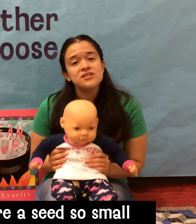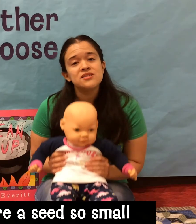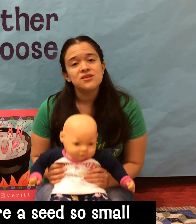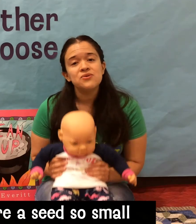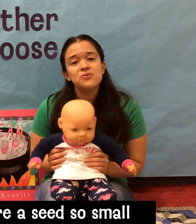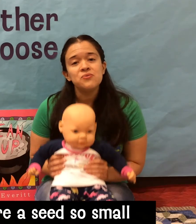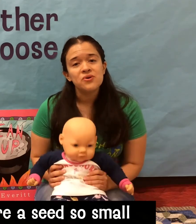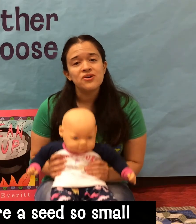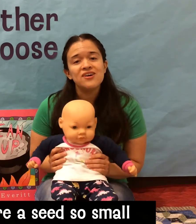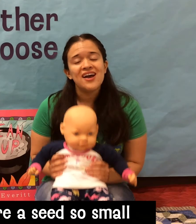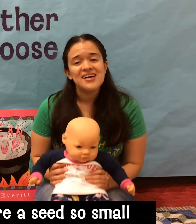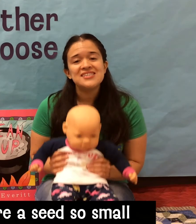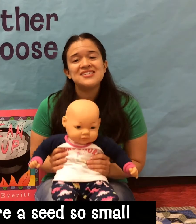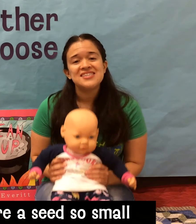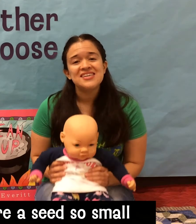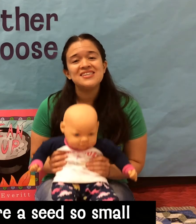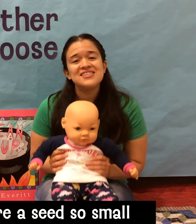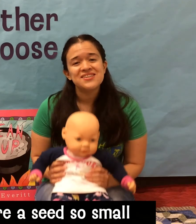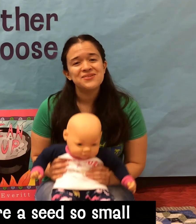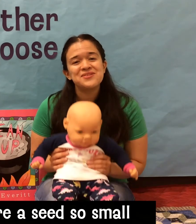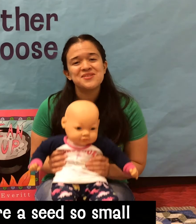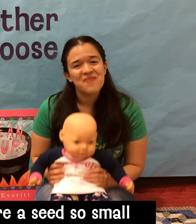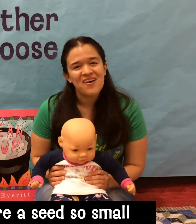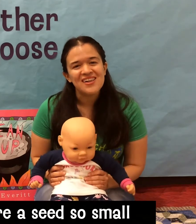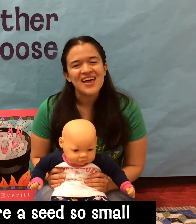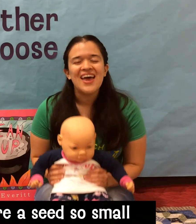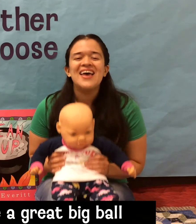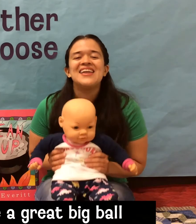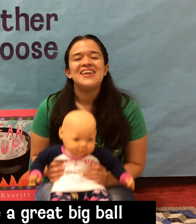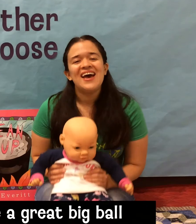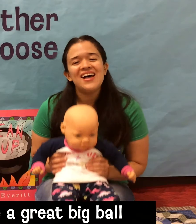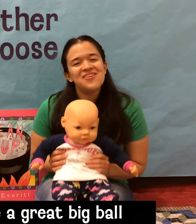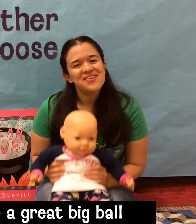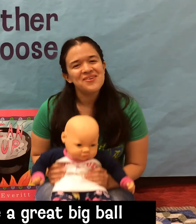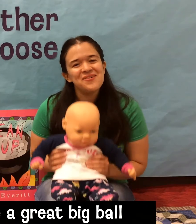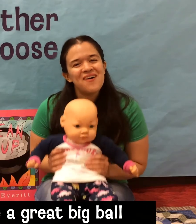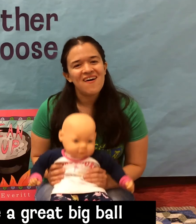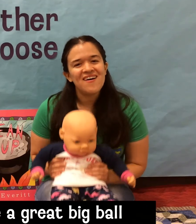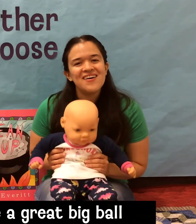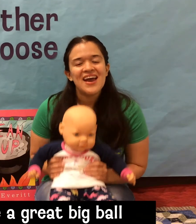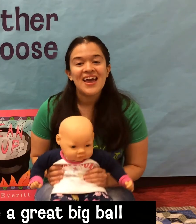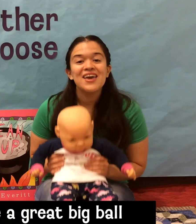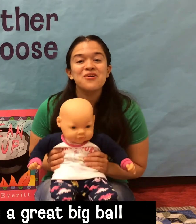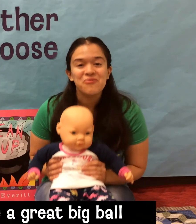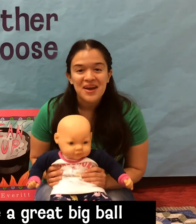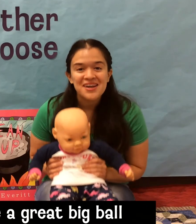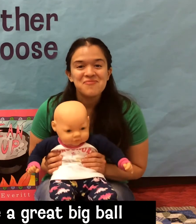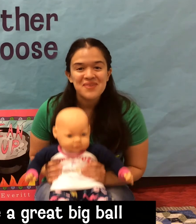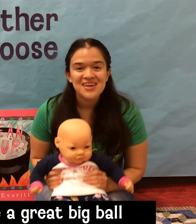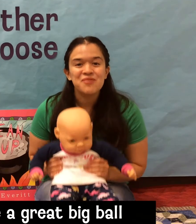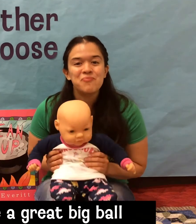Once you were a seed so small. Now you are a great big